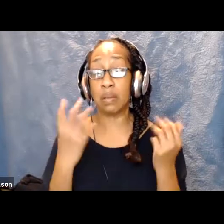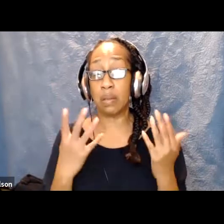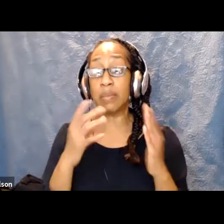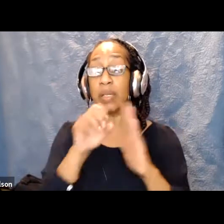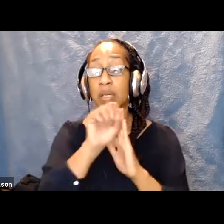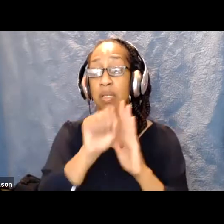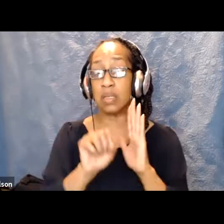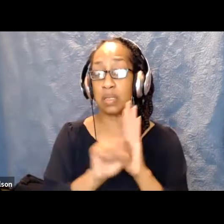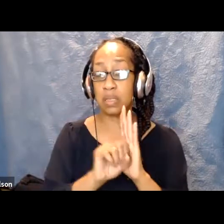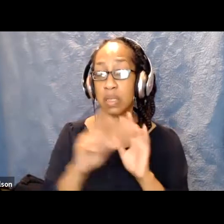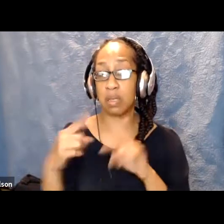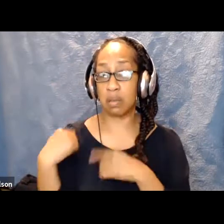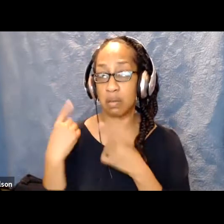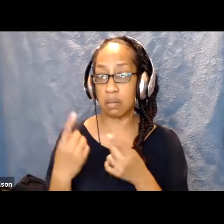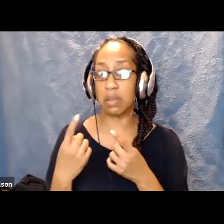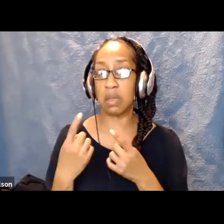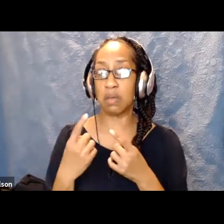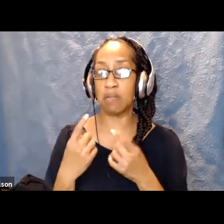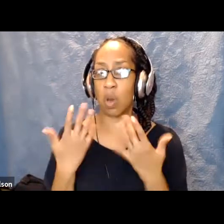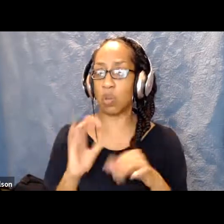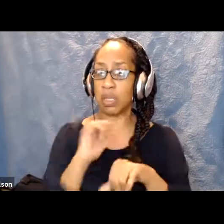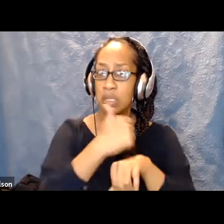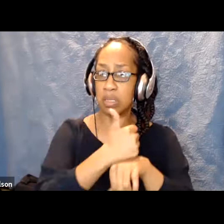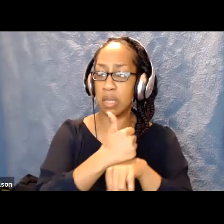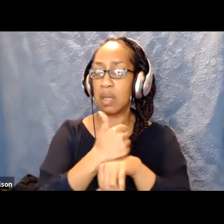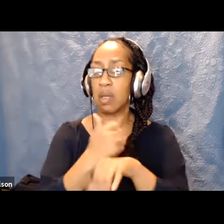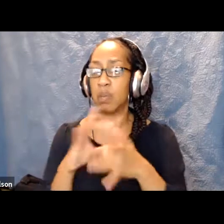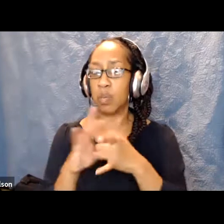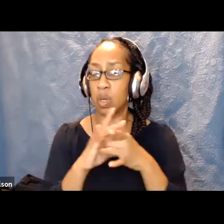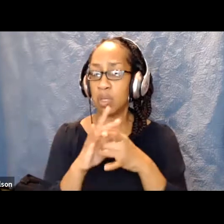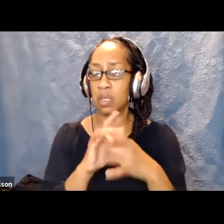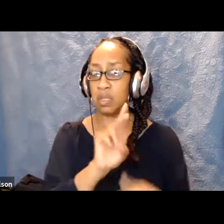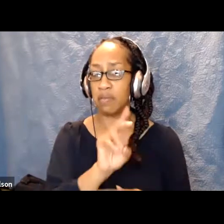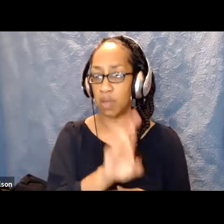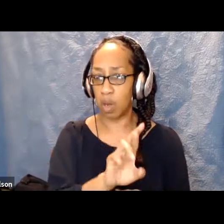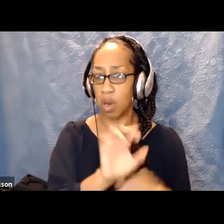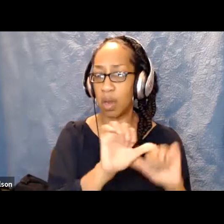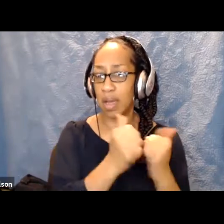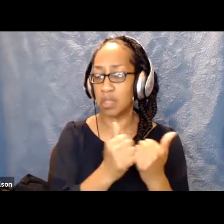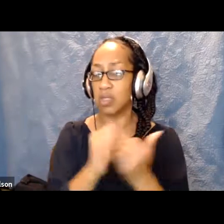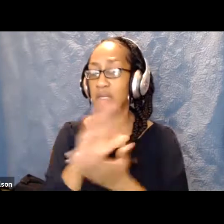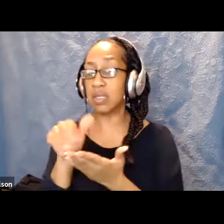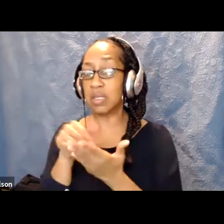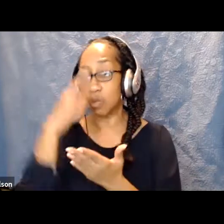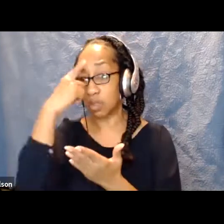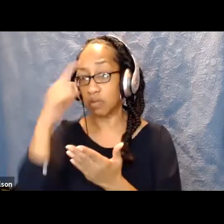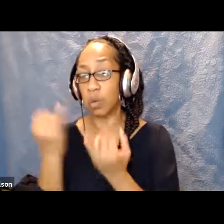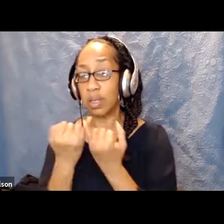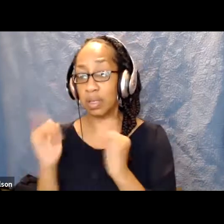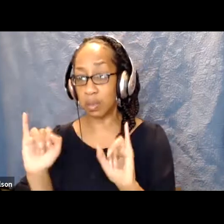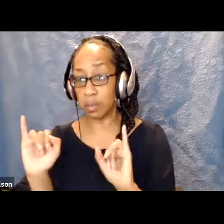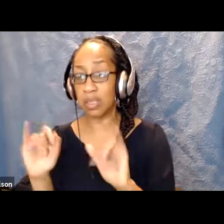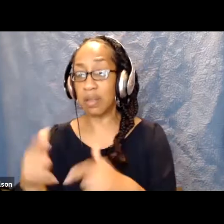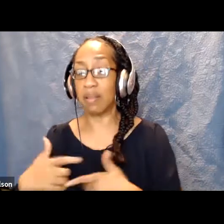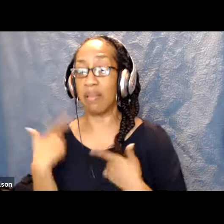been long-standing partnerships between vocational rehabilitation agencies and Centers for Independent Living. And